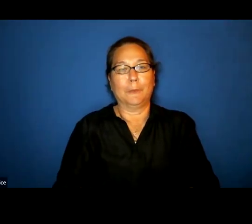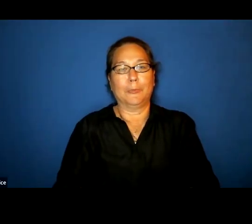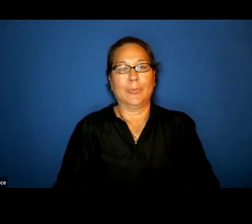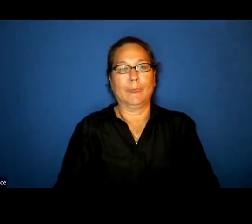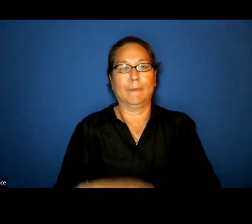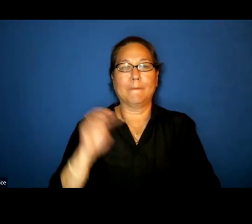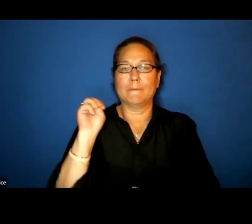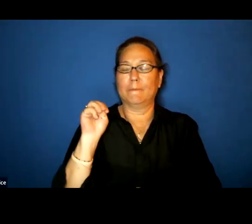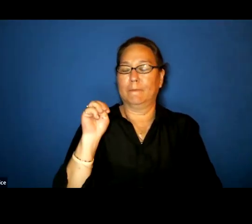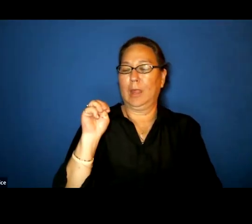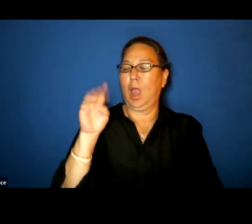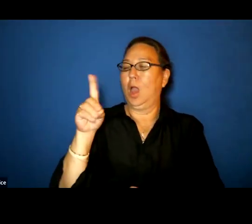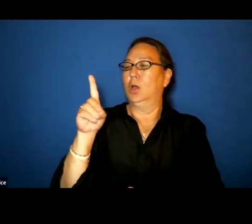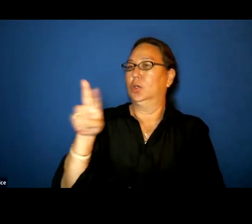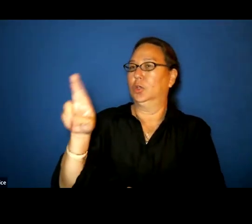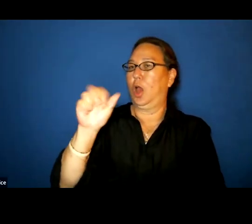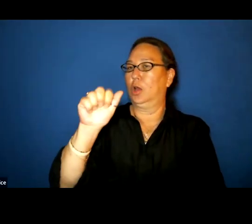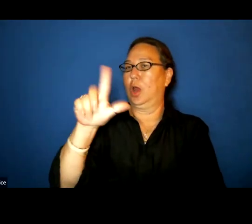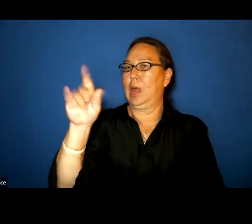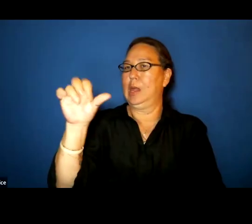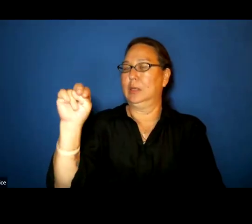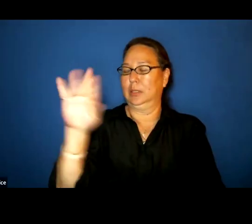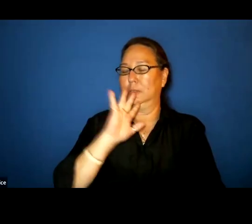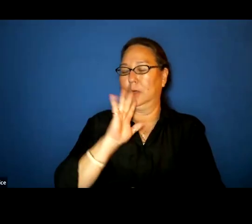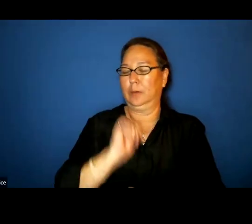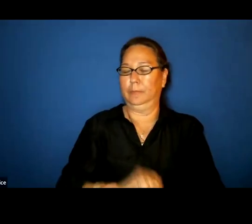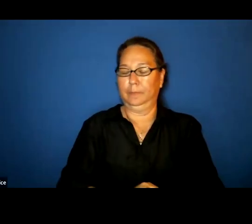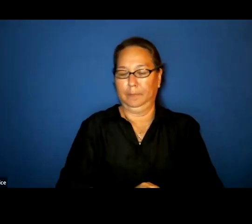Thank you for the presentation.